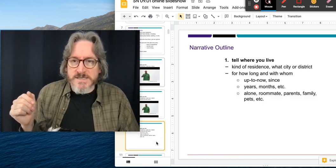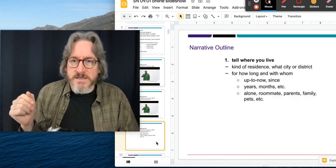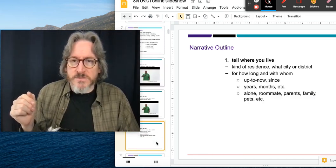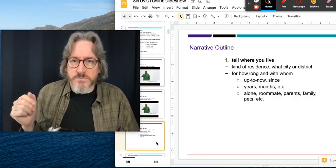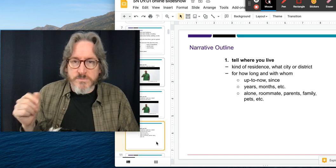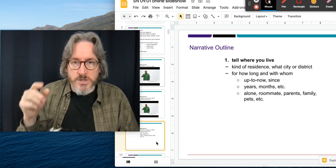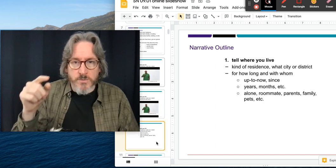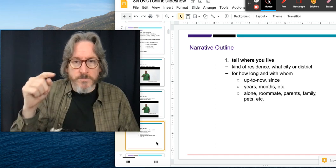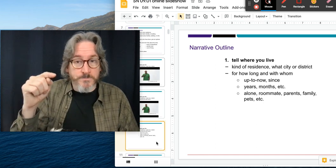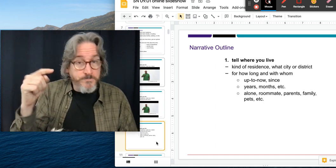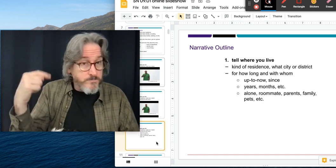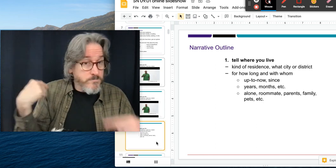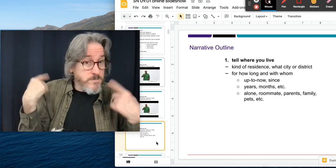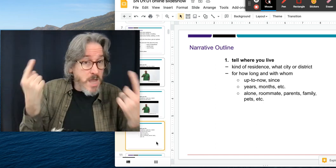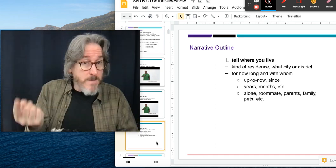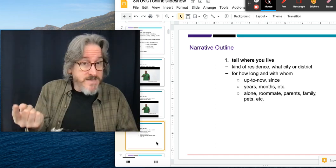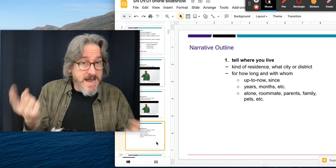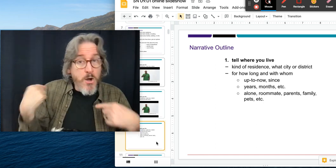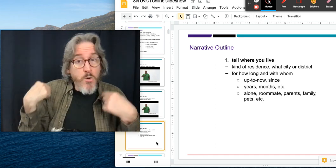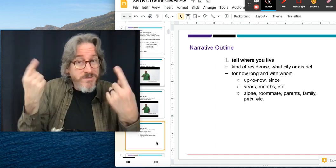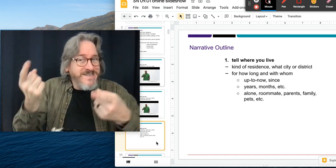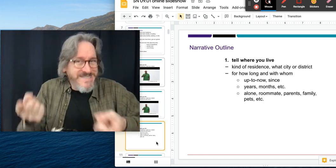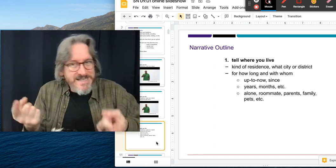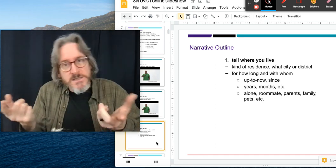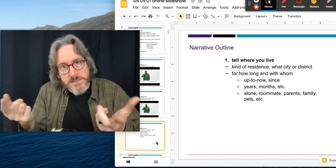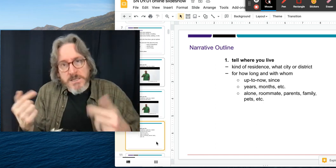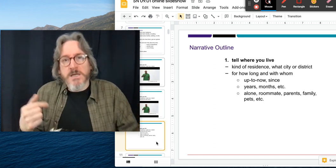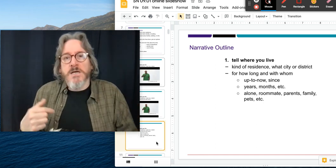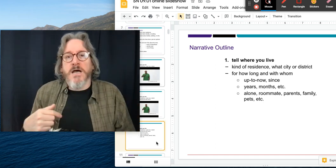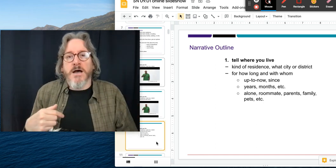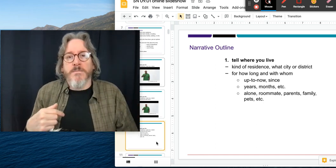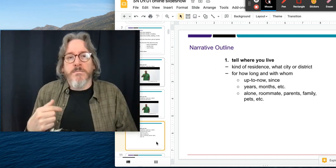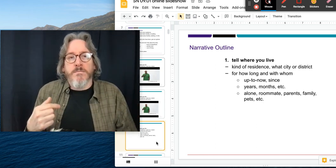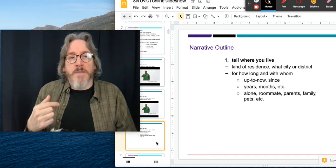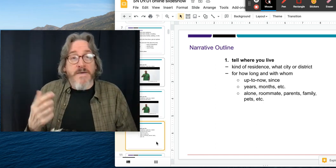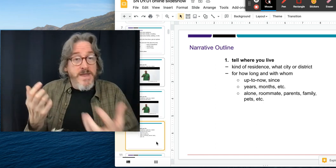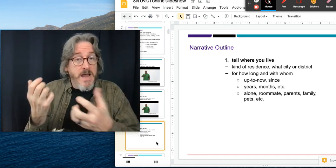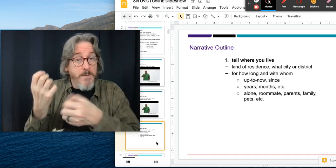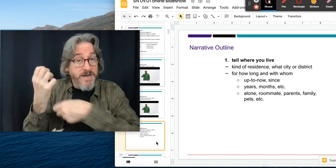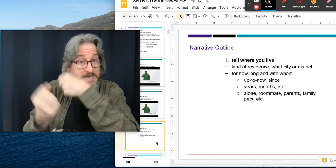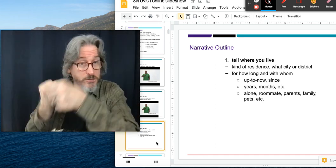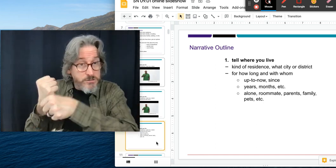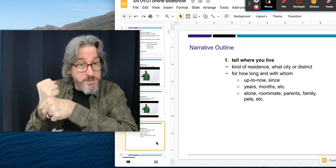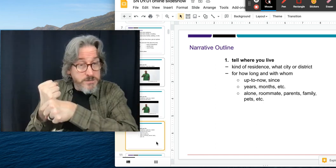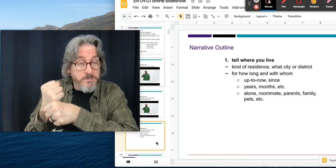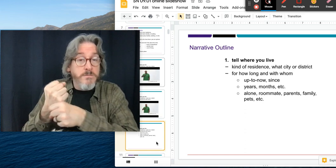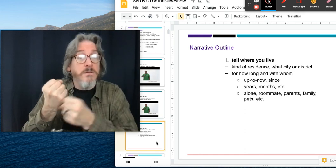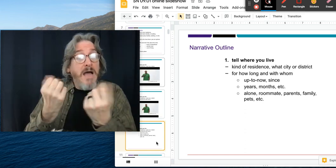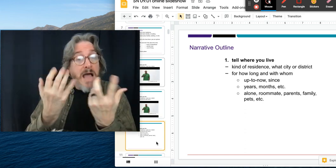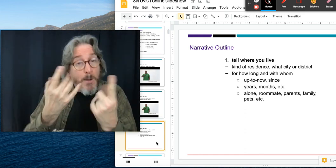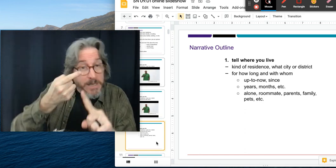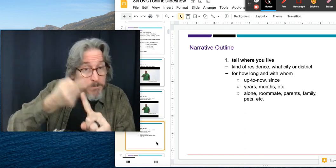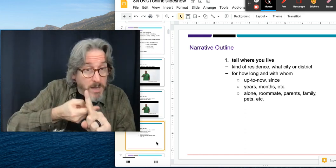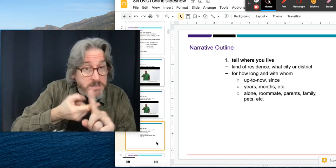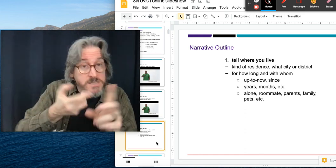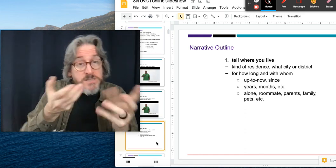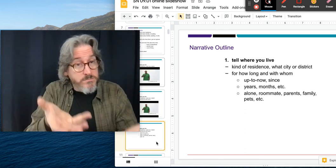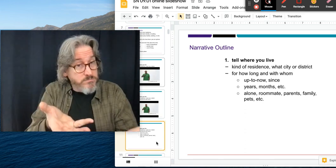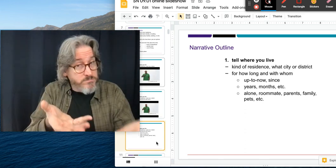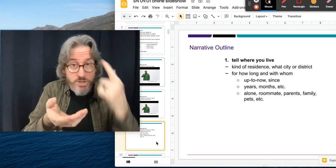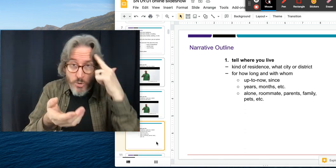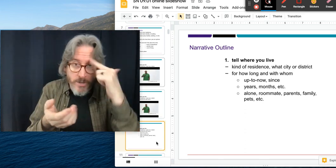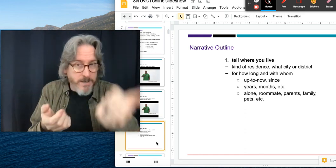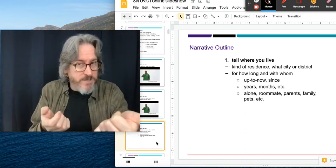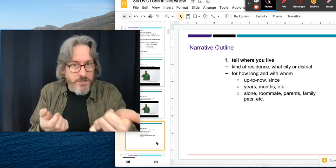Kind of residence. So up to now, since, and then how many years, how many